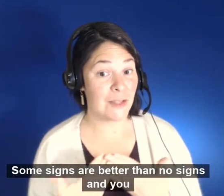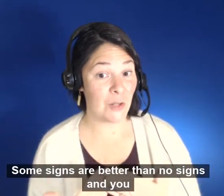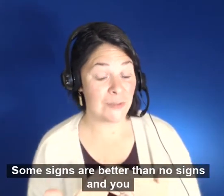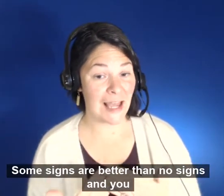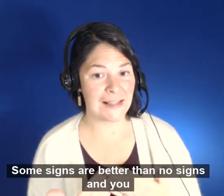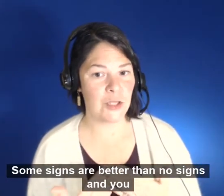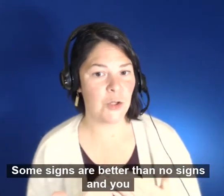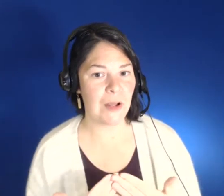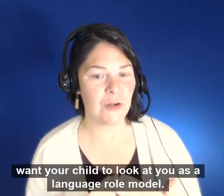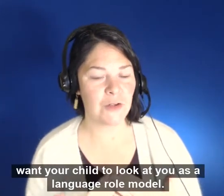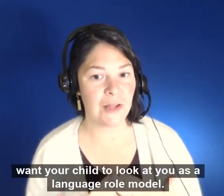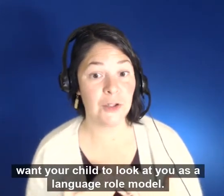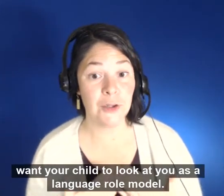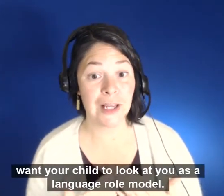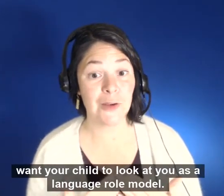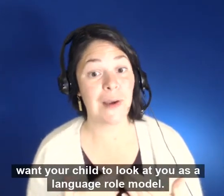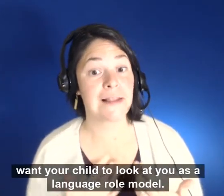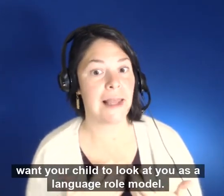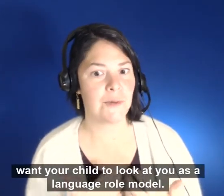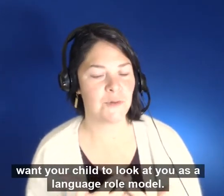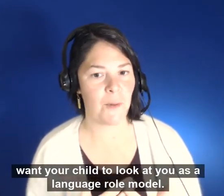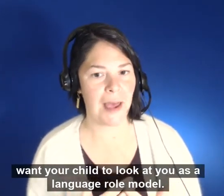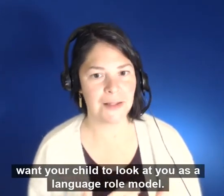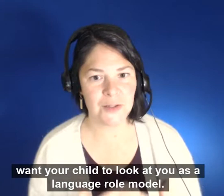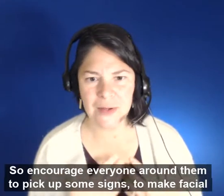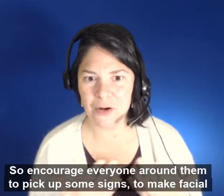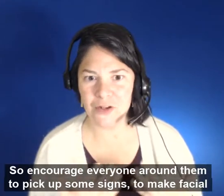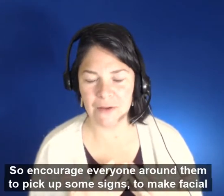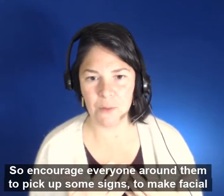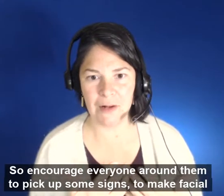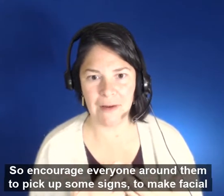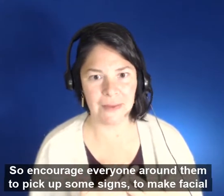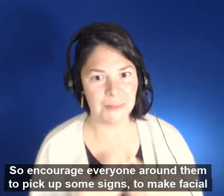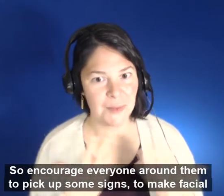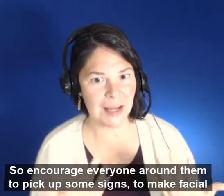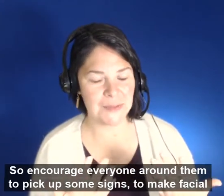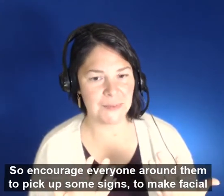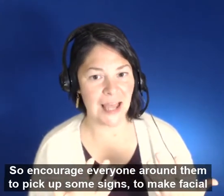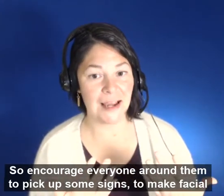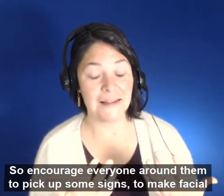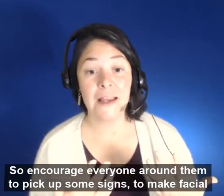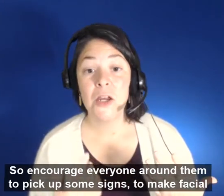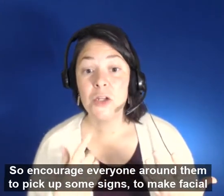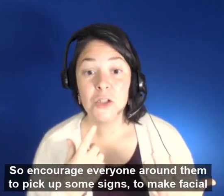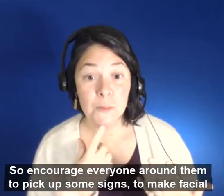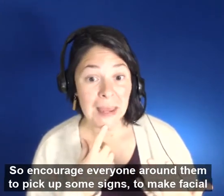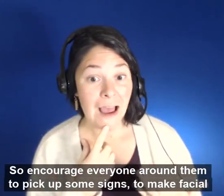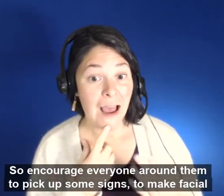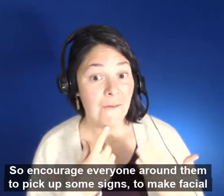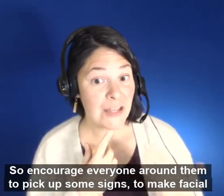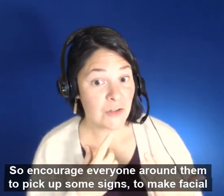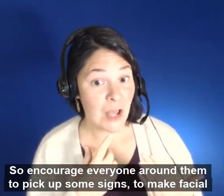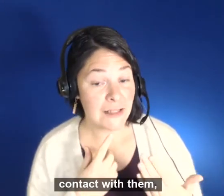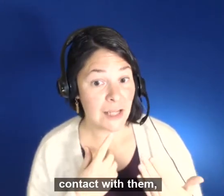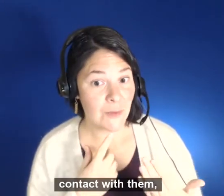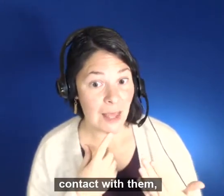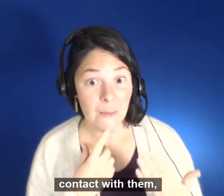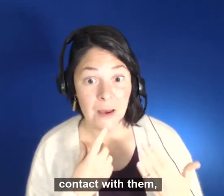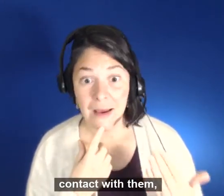no signs, and you want your child to look at you as a language role model. So encourage everyone around them to pick up some signs, to make facial contact with them,